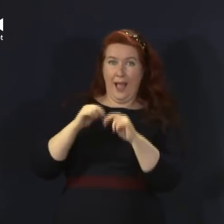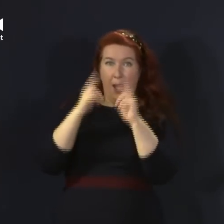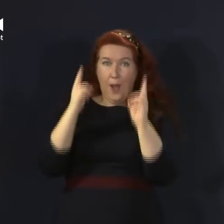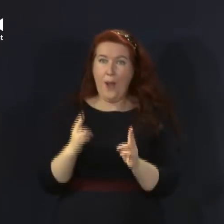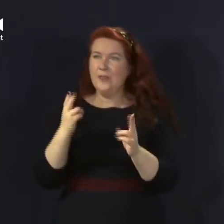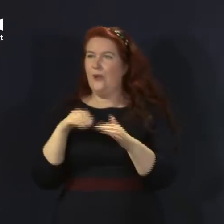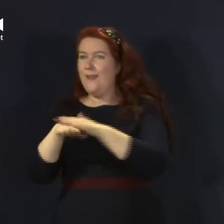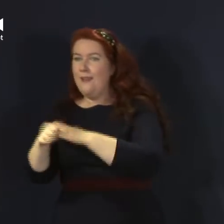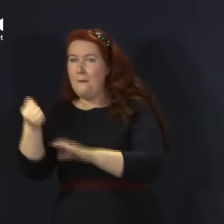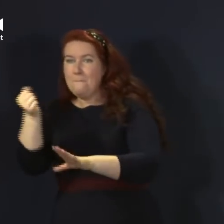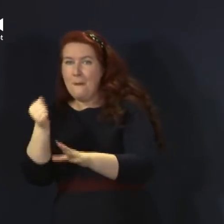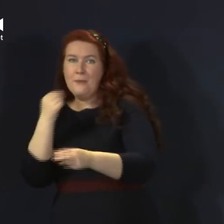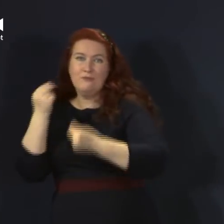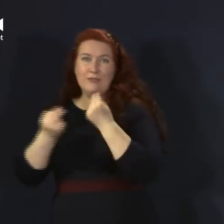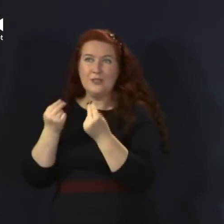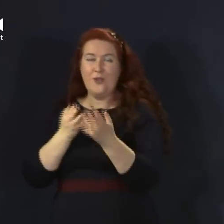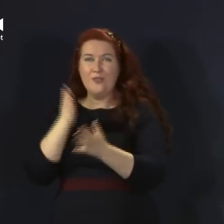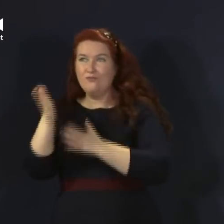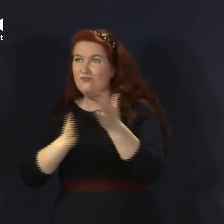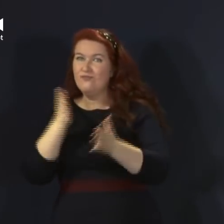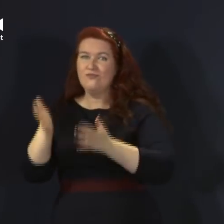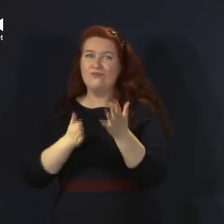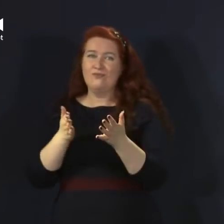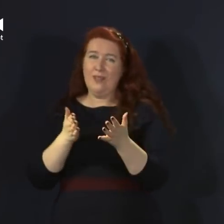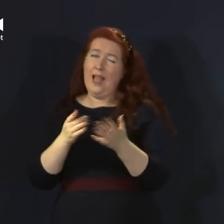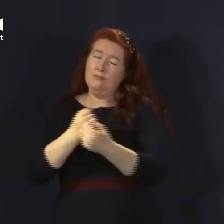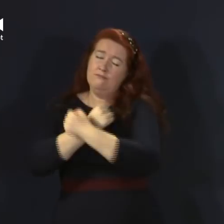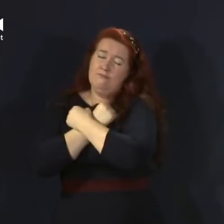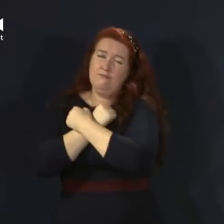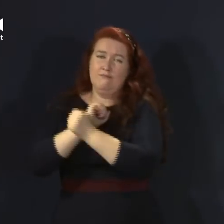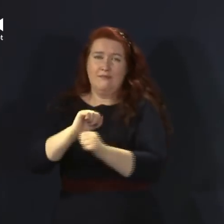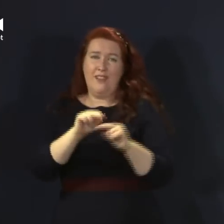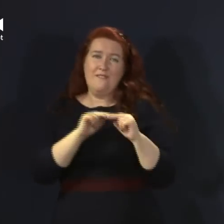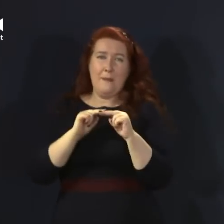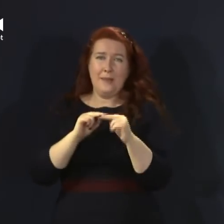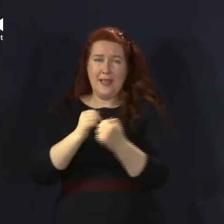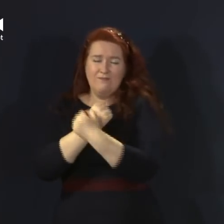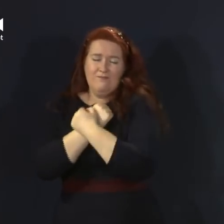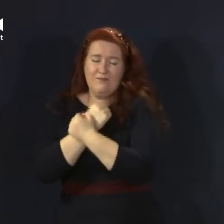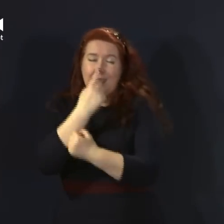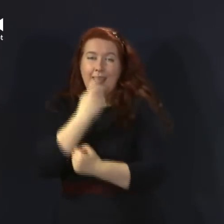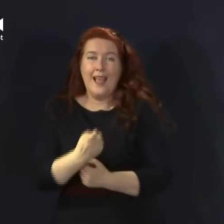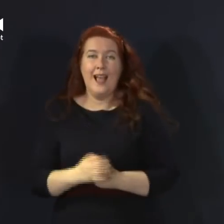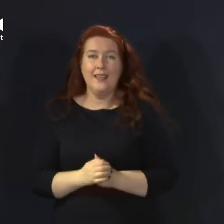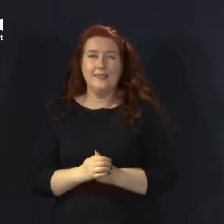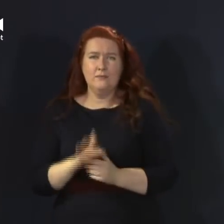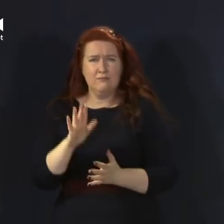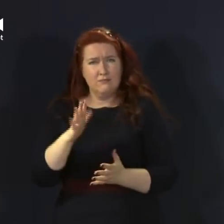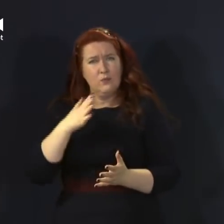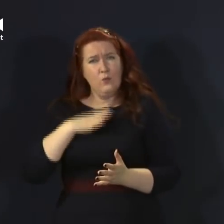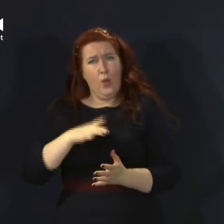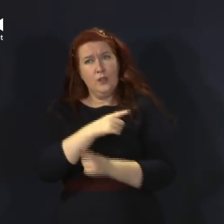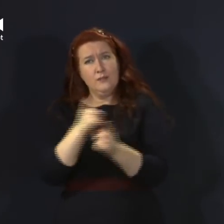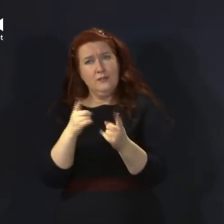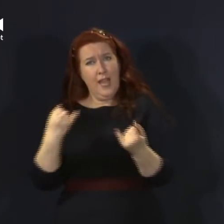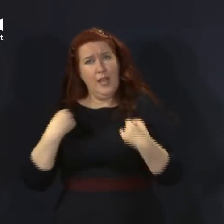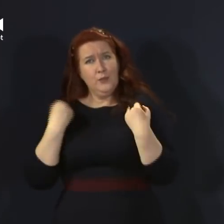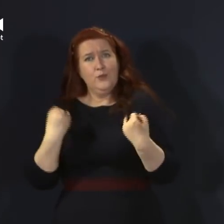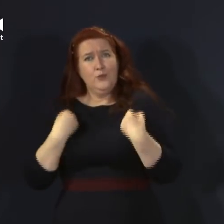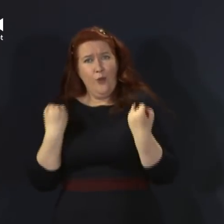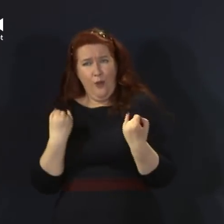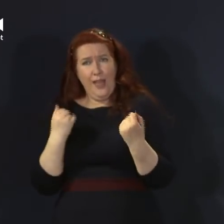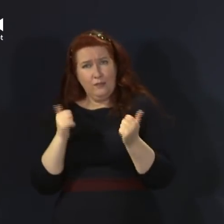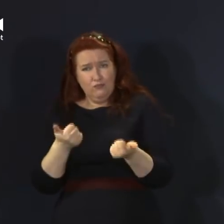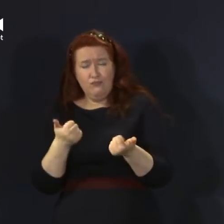a pub or a restaurant, and perhaps most of all, hugging a member of your close family. Enjoy those moments when they